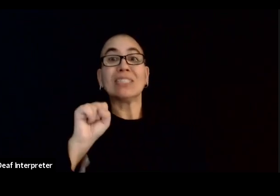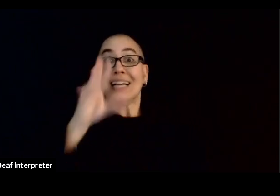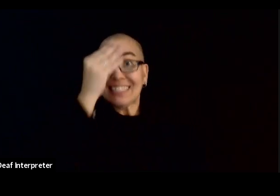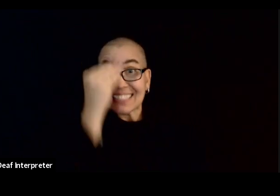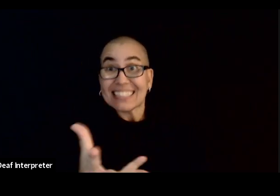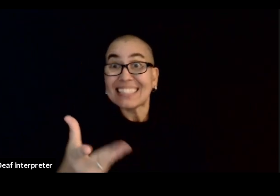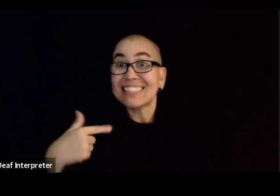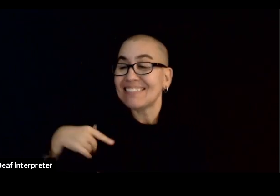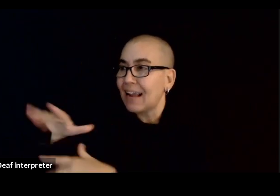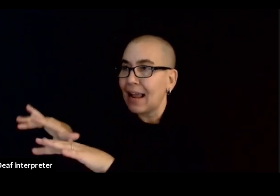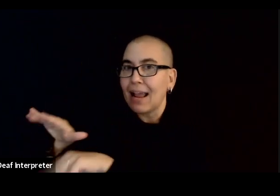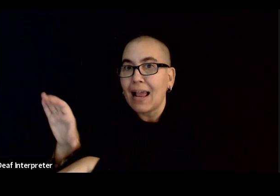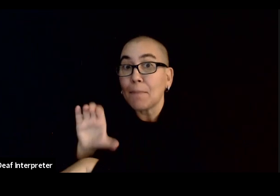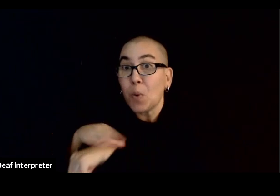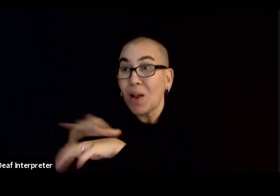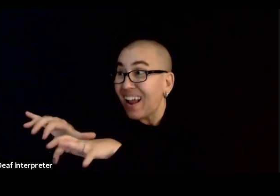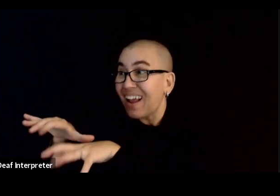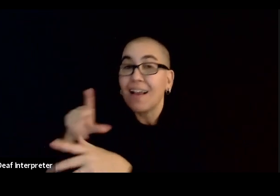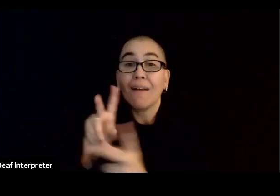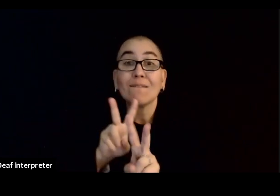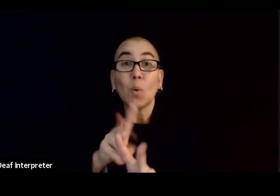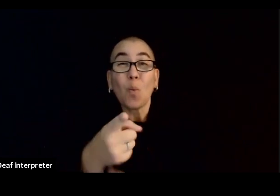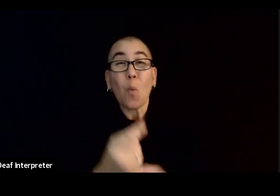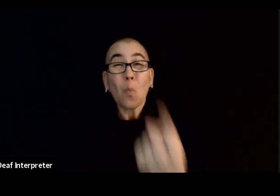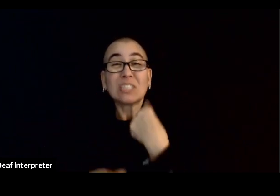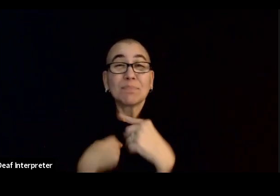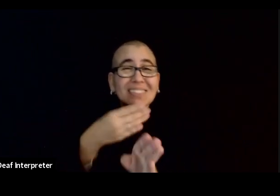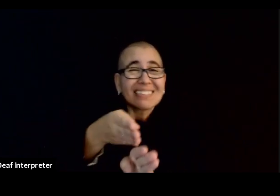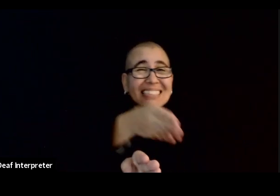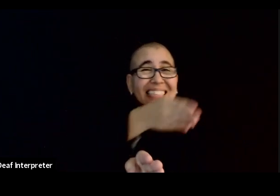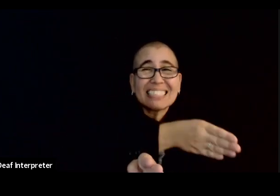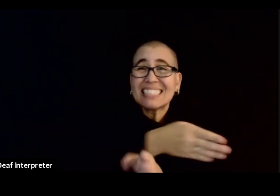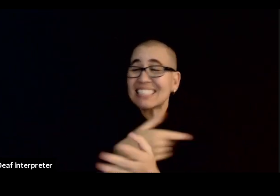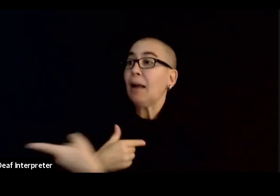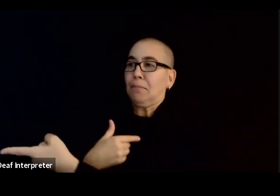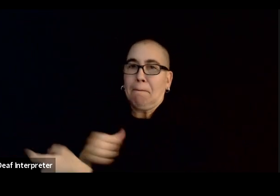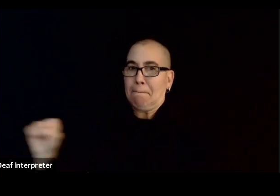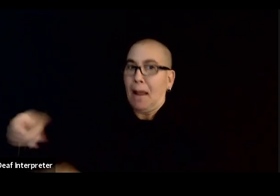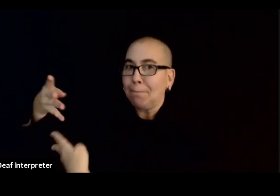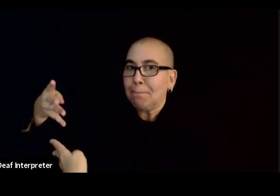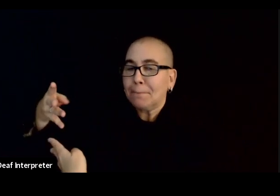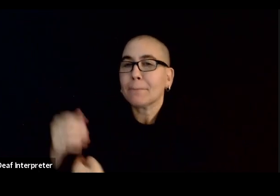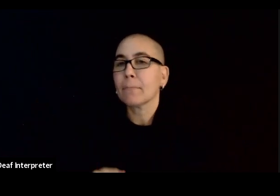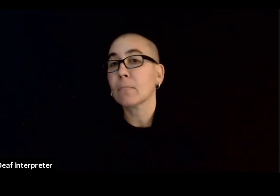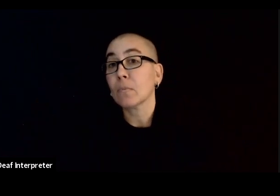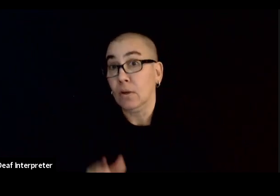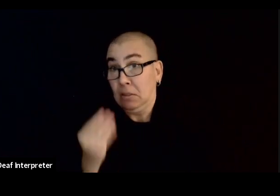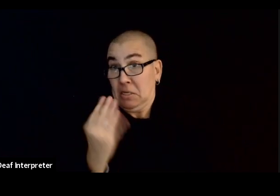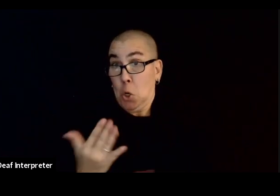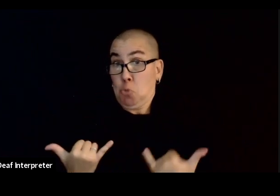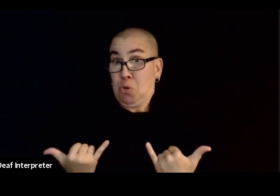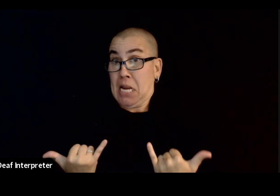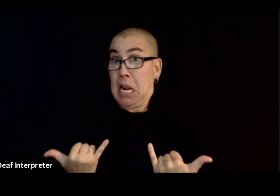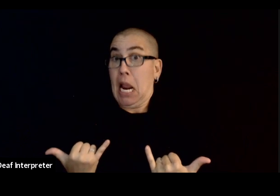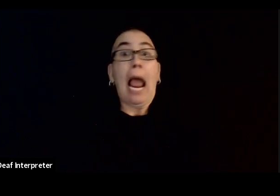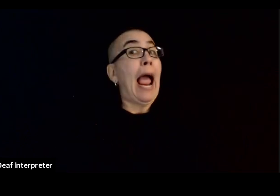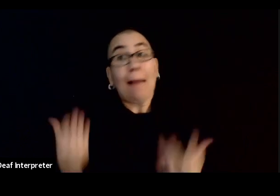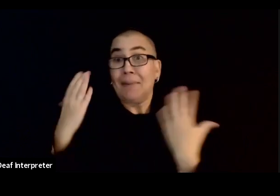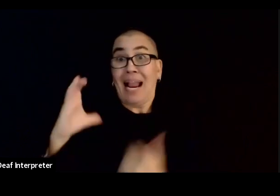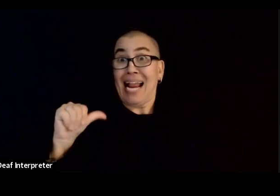funeral situation. We are currently at a total of 39 cases associated with that